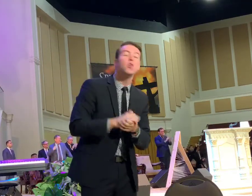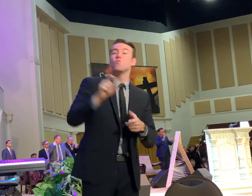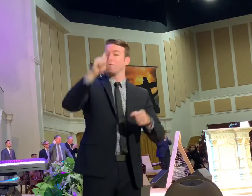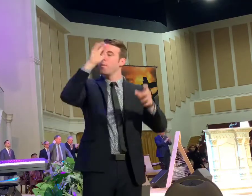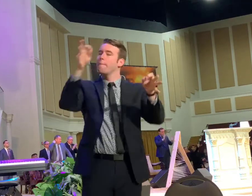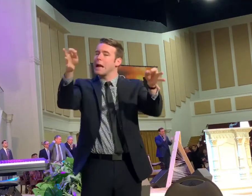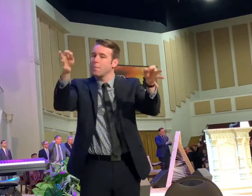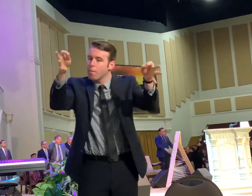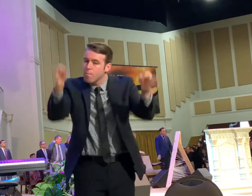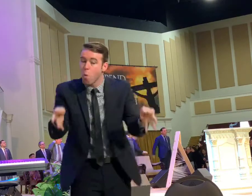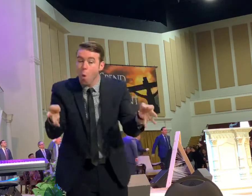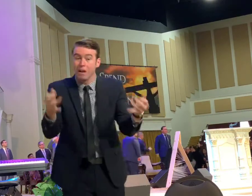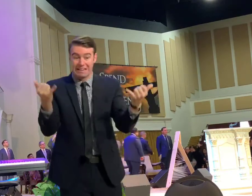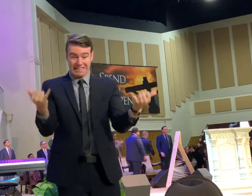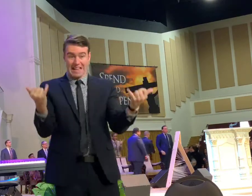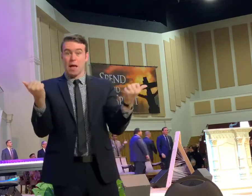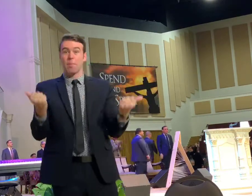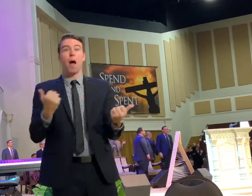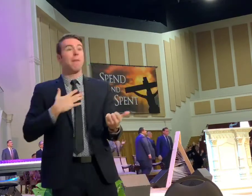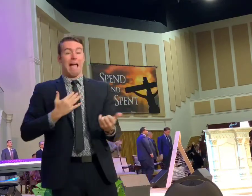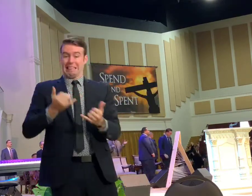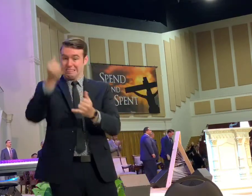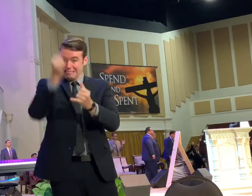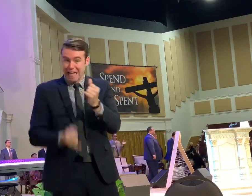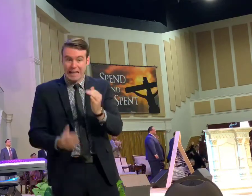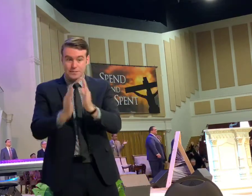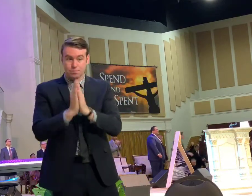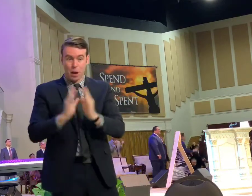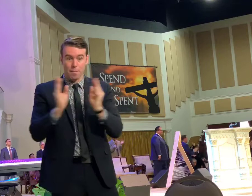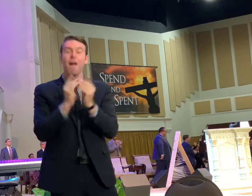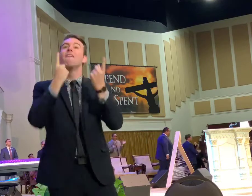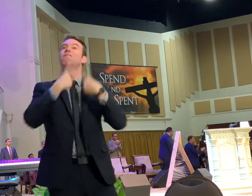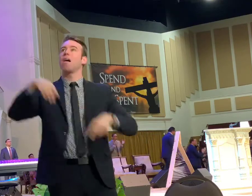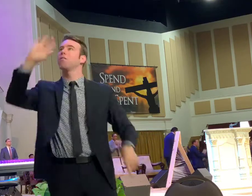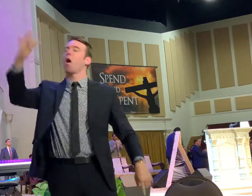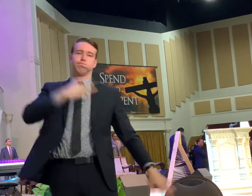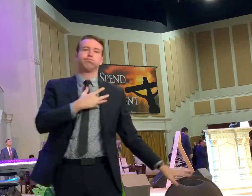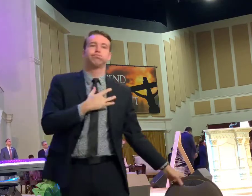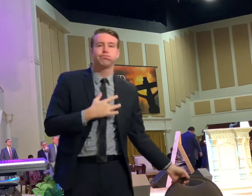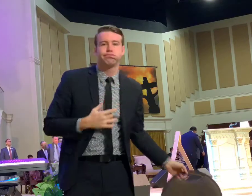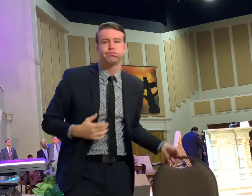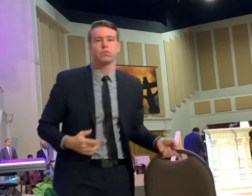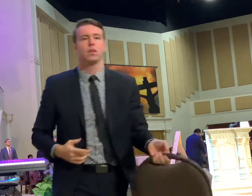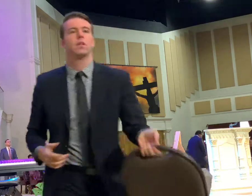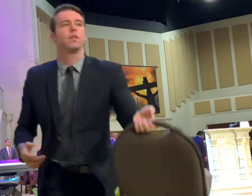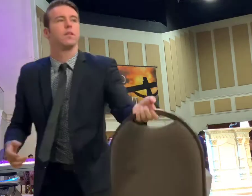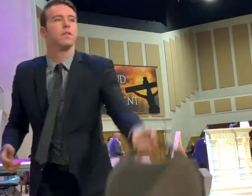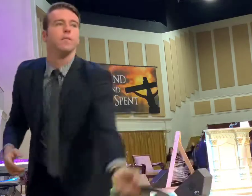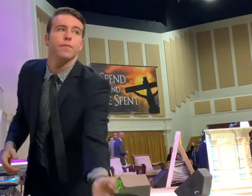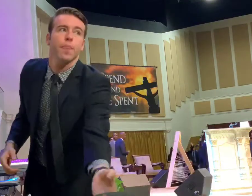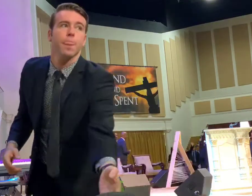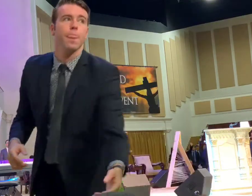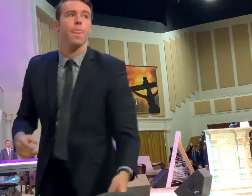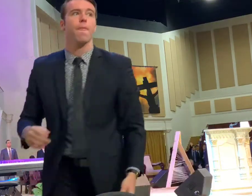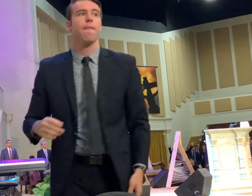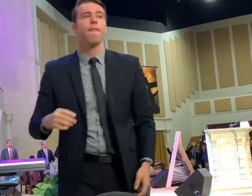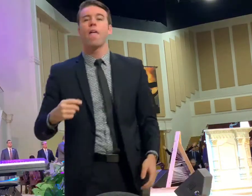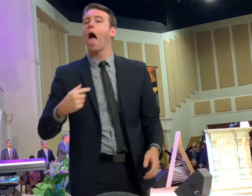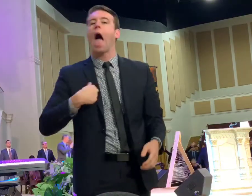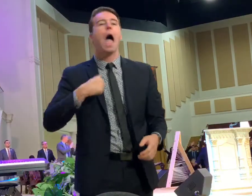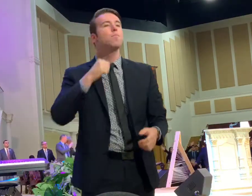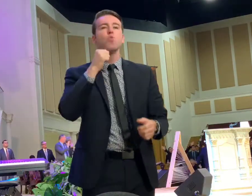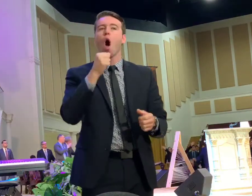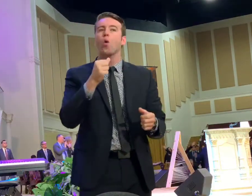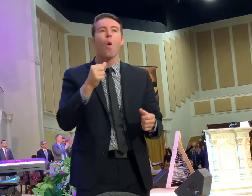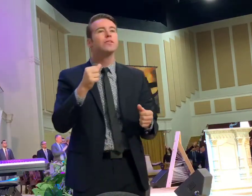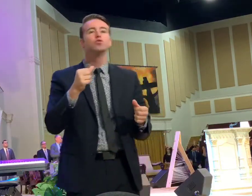mind. This might be my last prayer meeting before God comes through. And I'm not going to let it